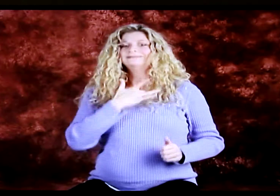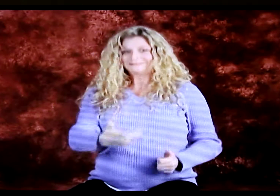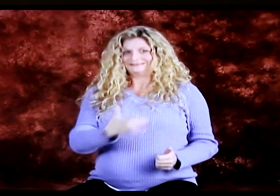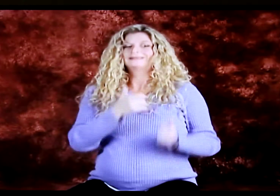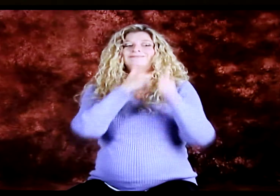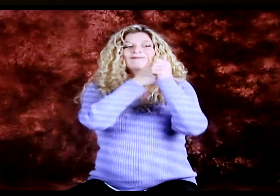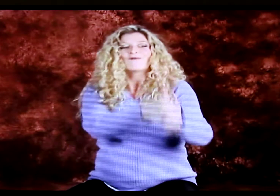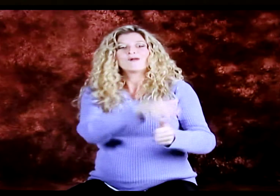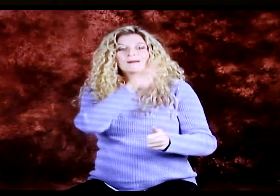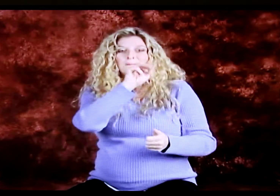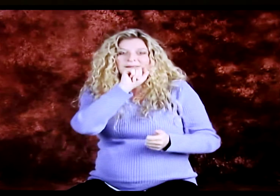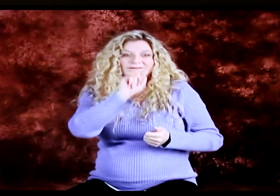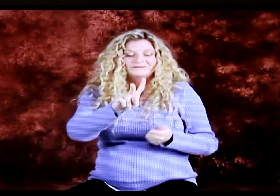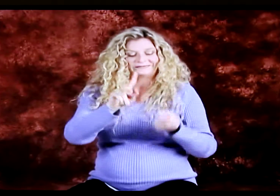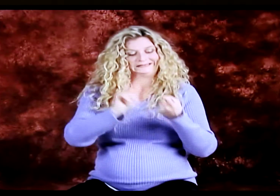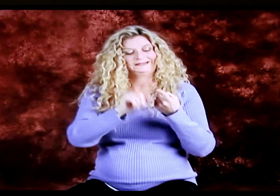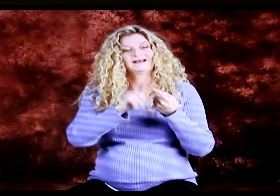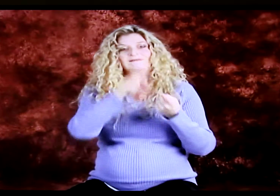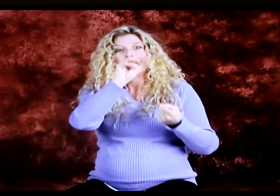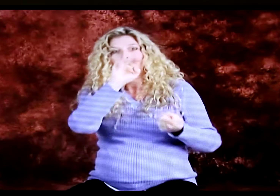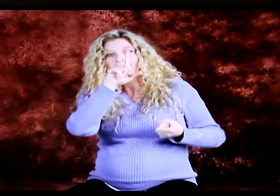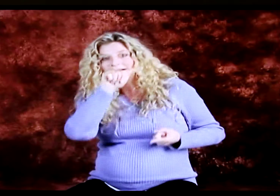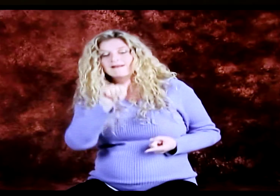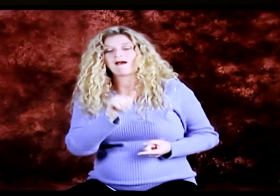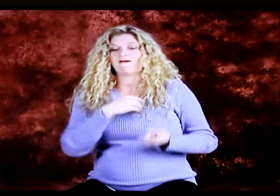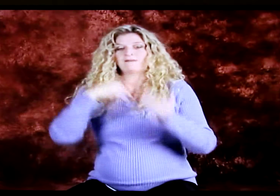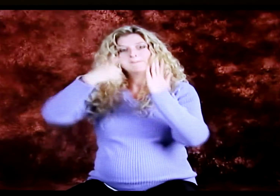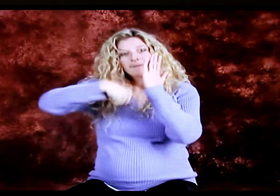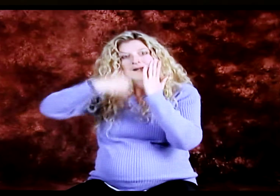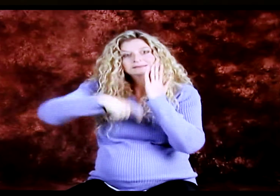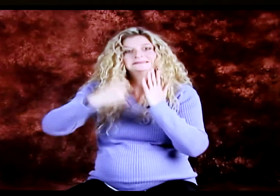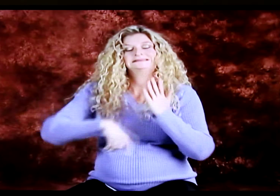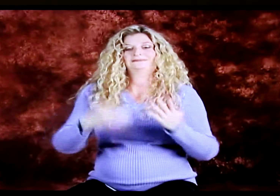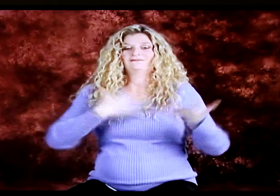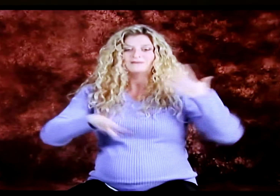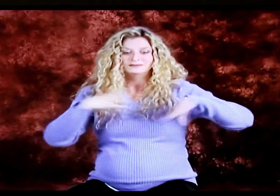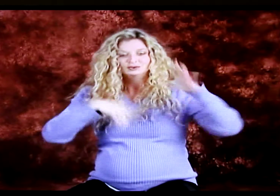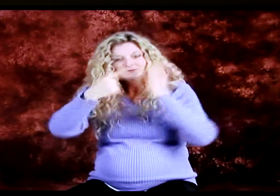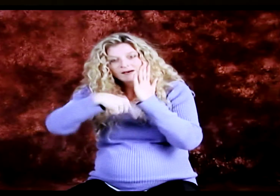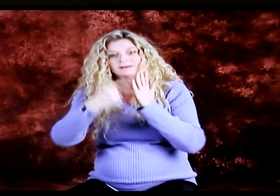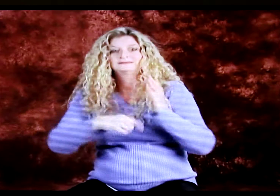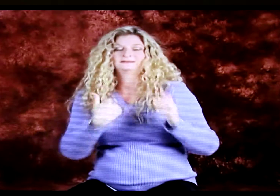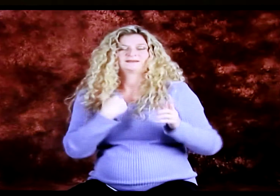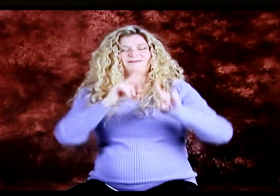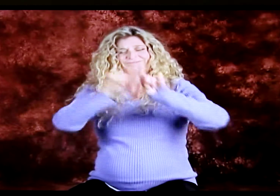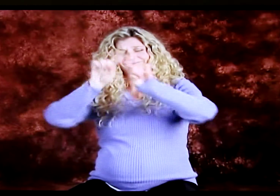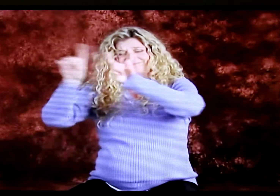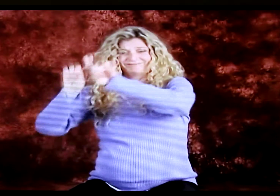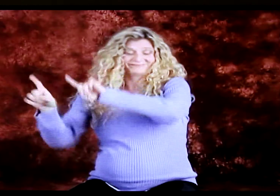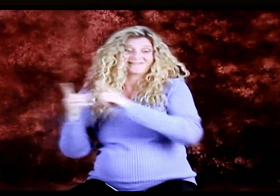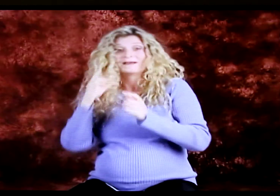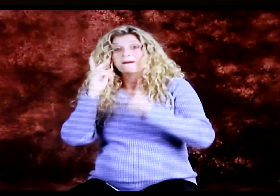your age tend to follow like MTV or the media, fashion magazines,